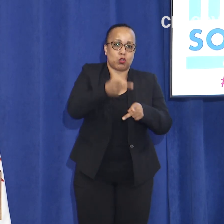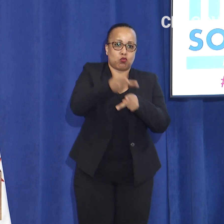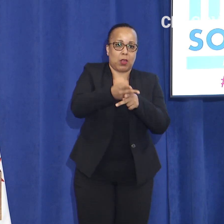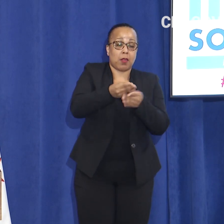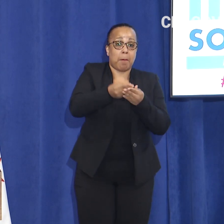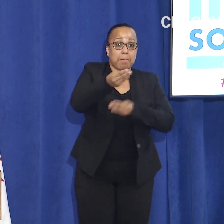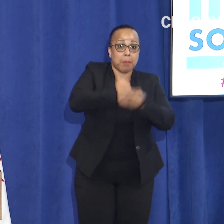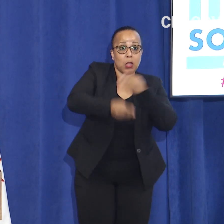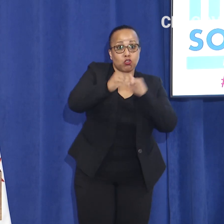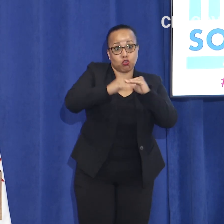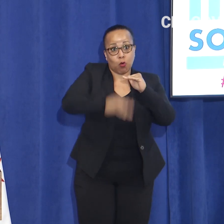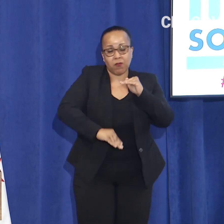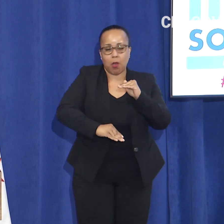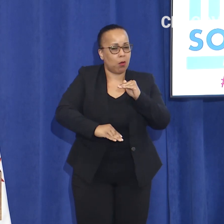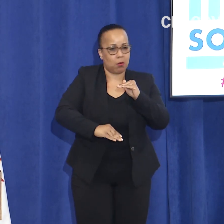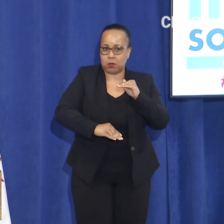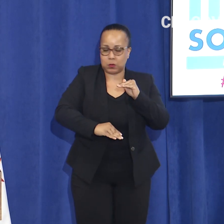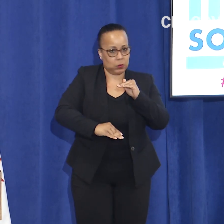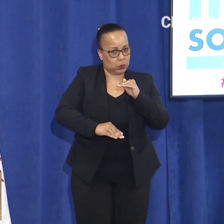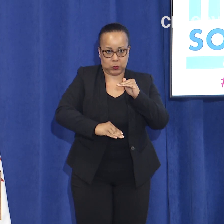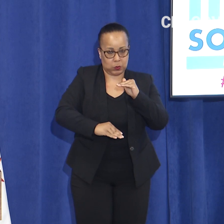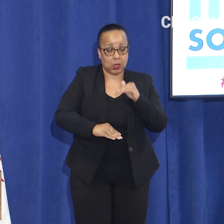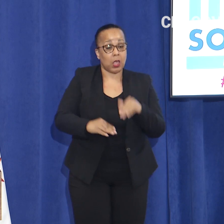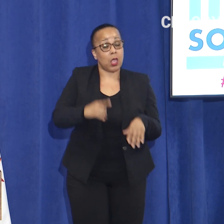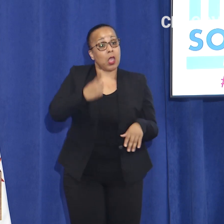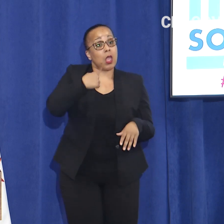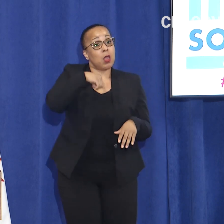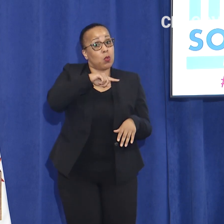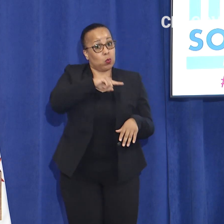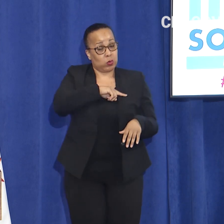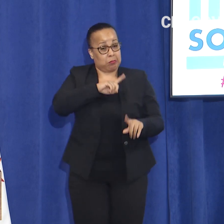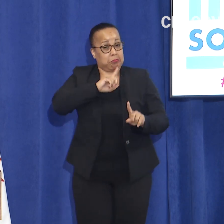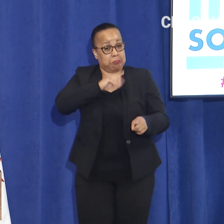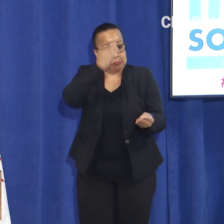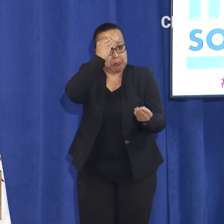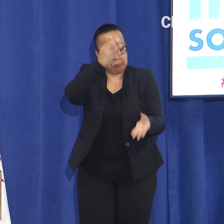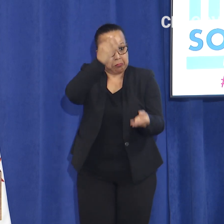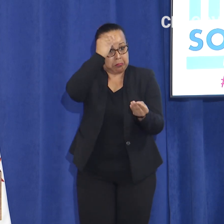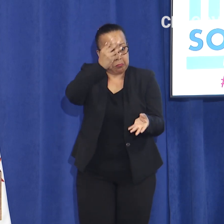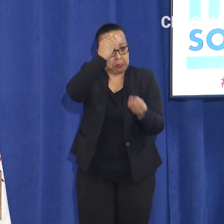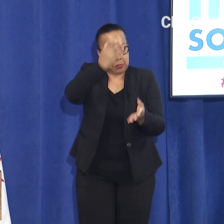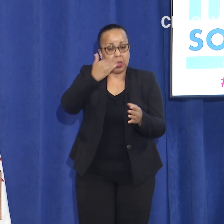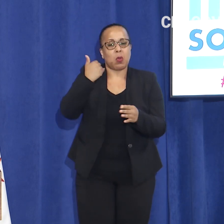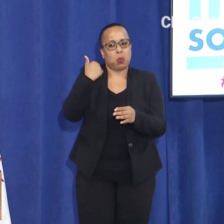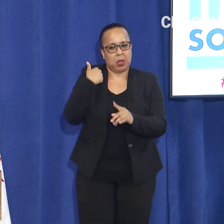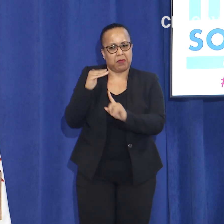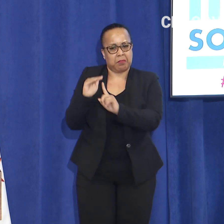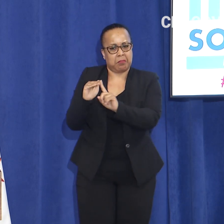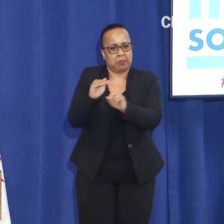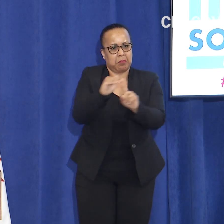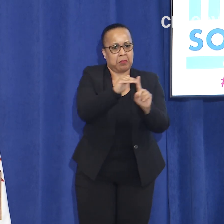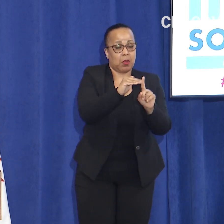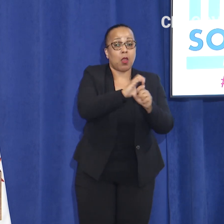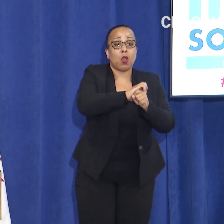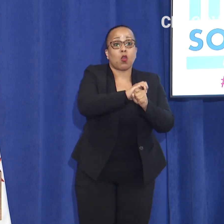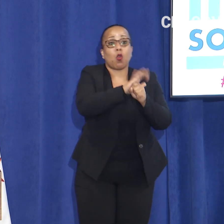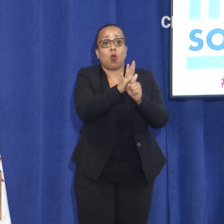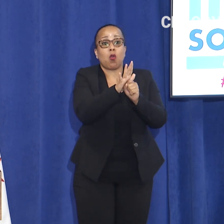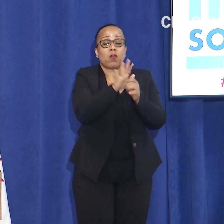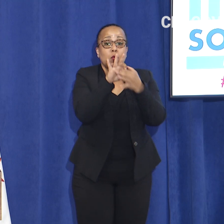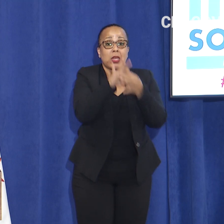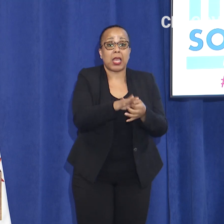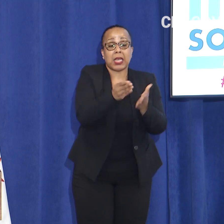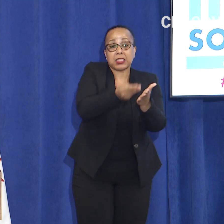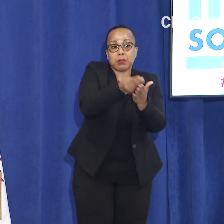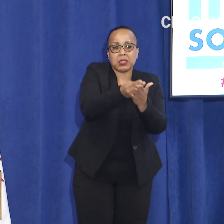budget shortfalls. And as we have been diligent in reporting, we have incurred significant COVID-related expenses,